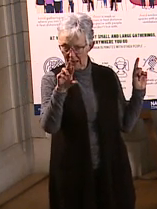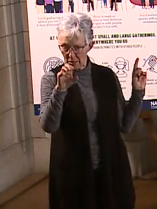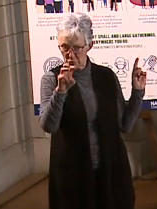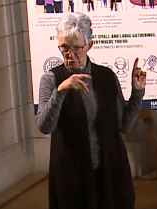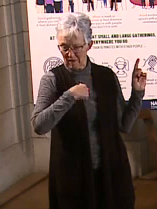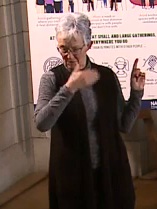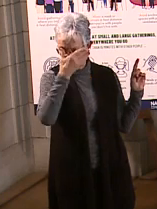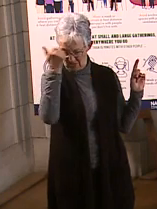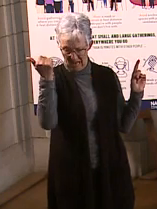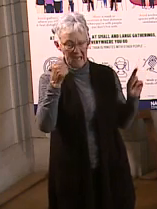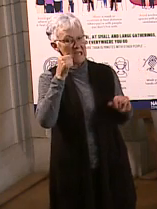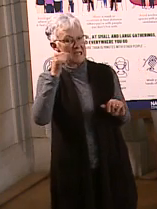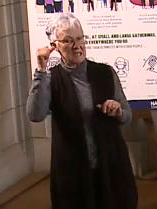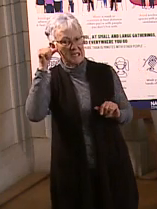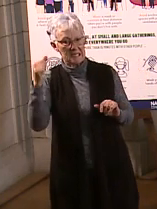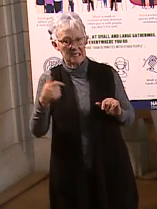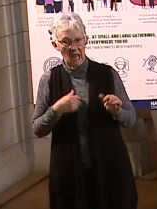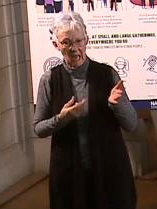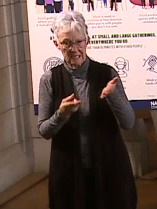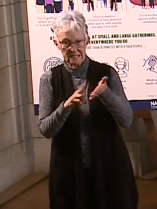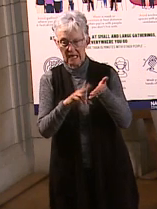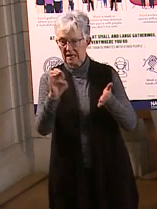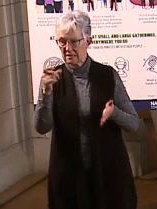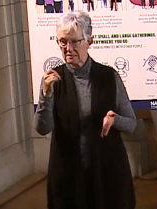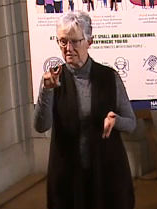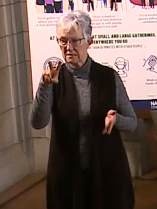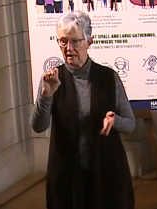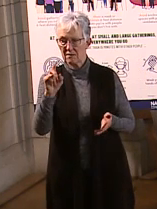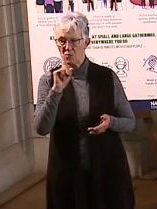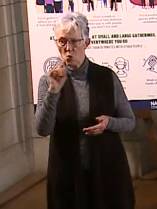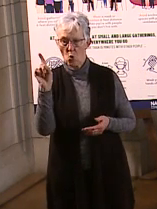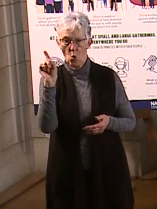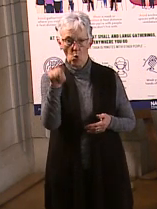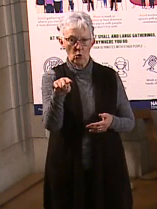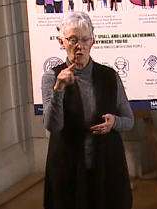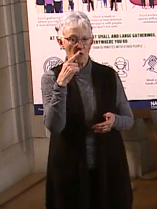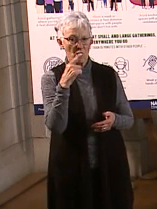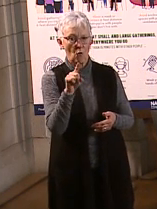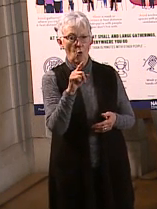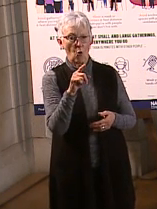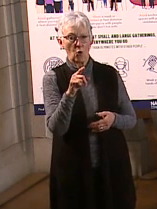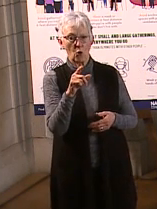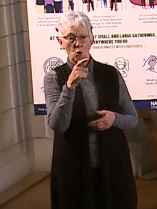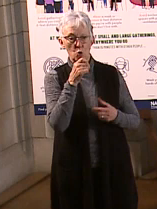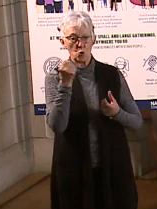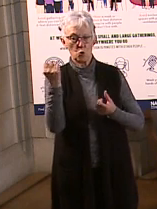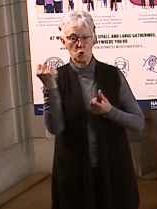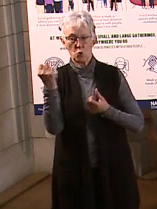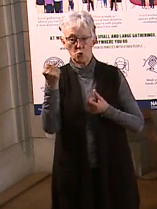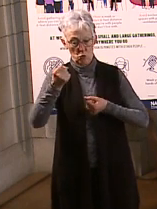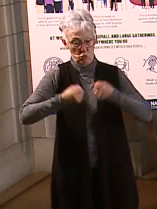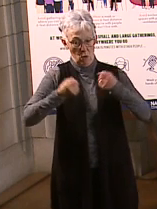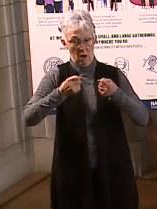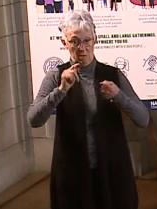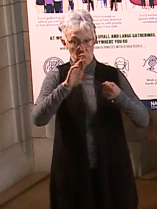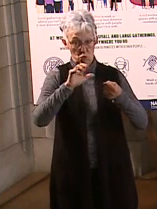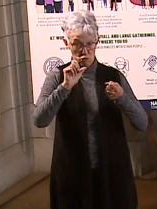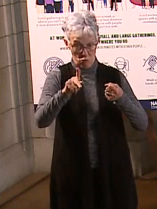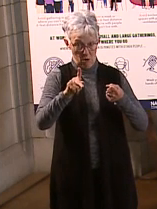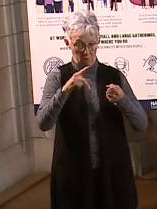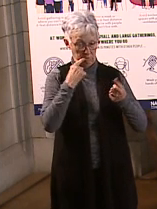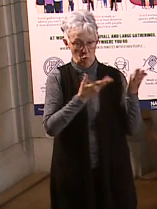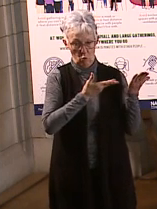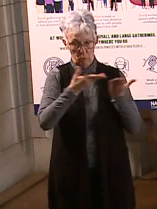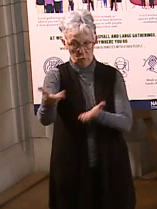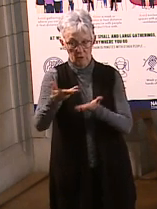signed an executive order waiving the hours of service requirement for truckers who are hauling propane and other fuels so that